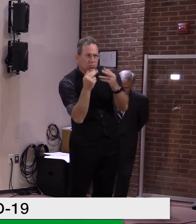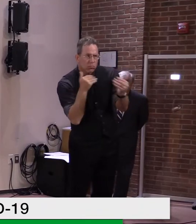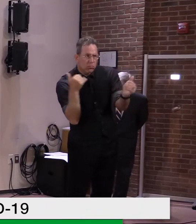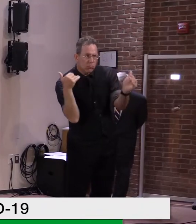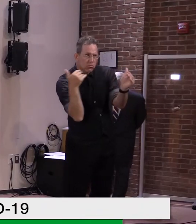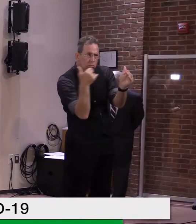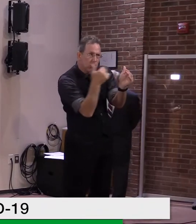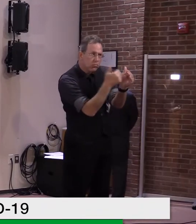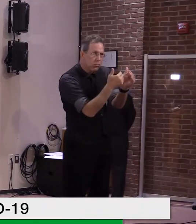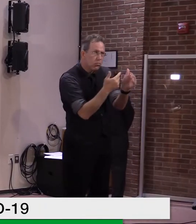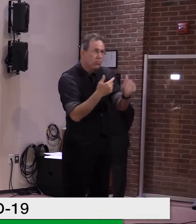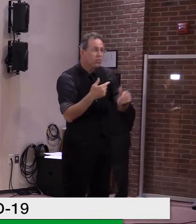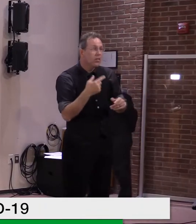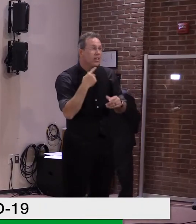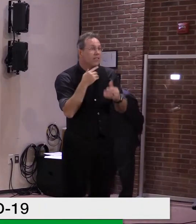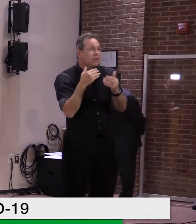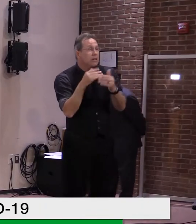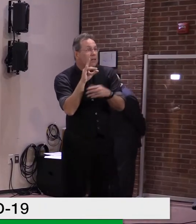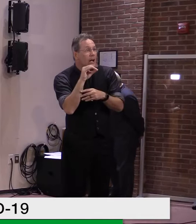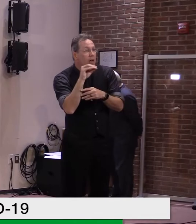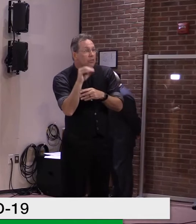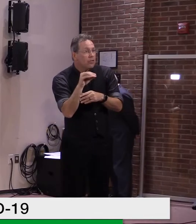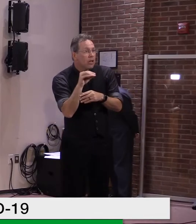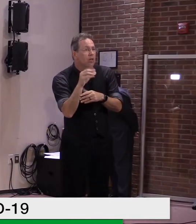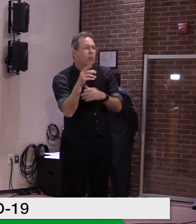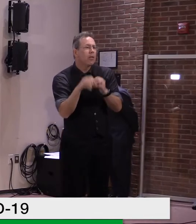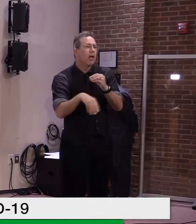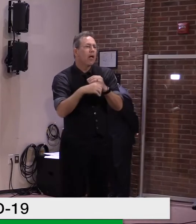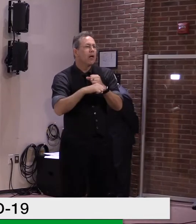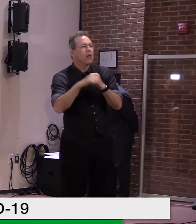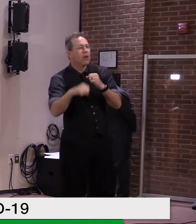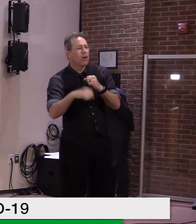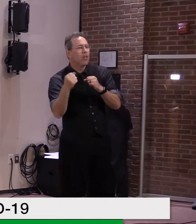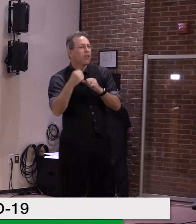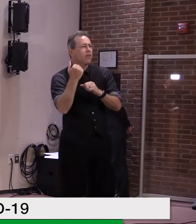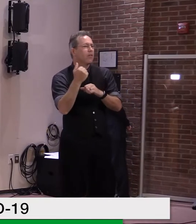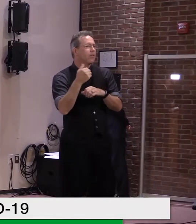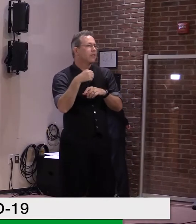to extend the state of emergency a little bit further